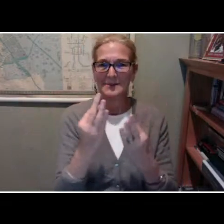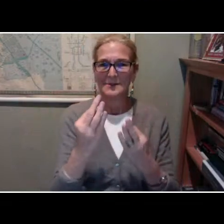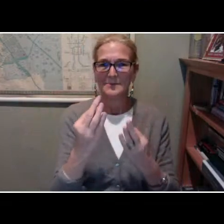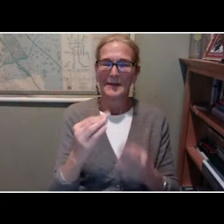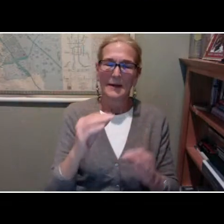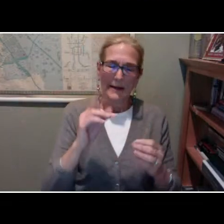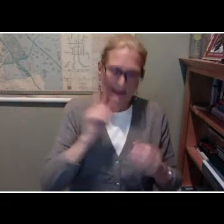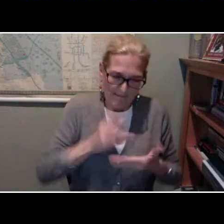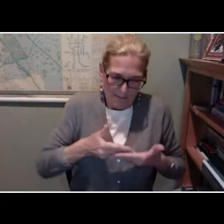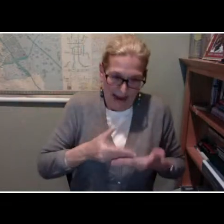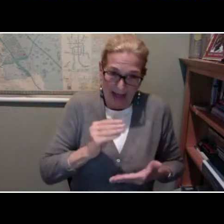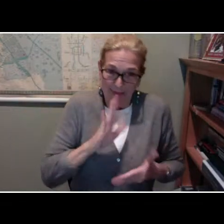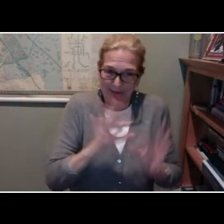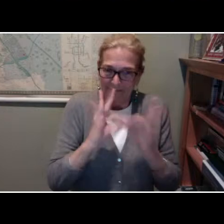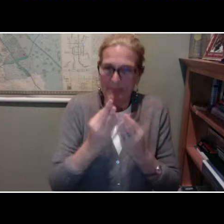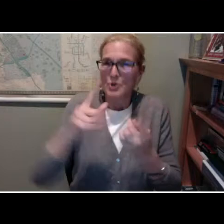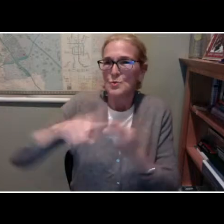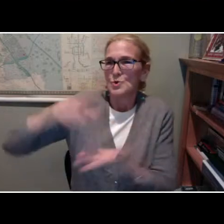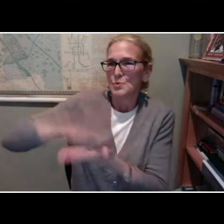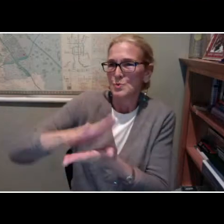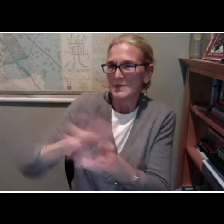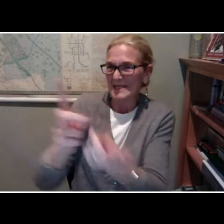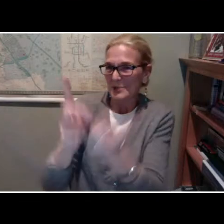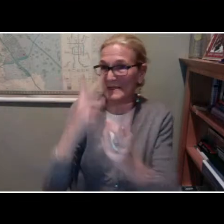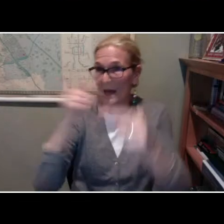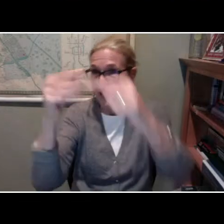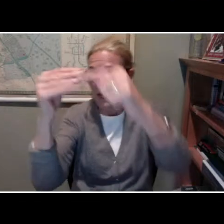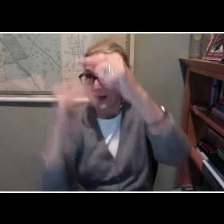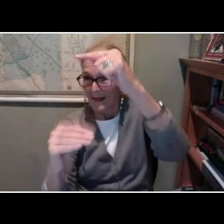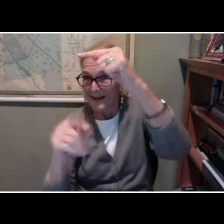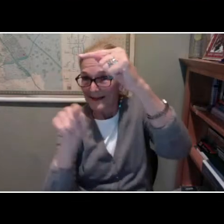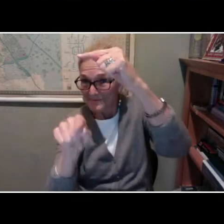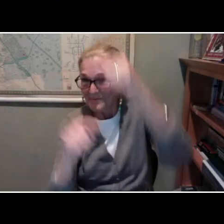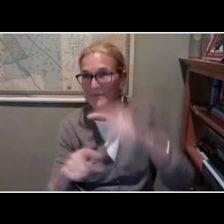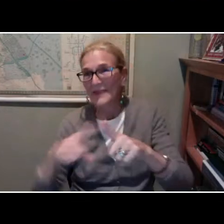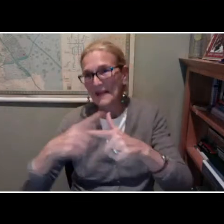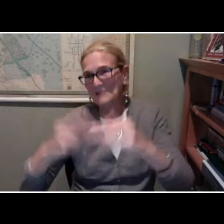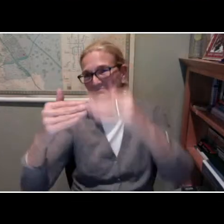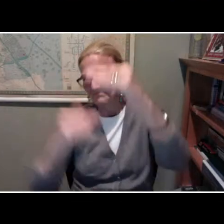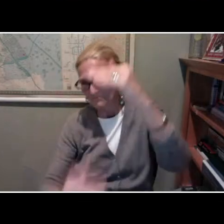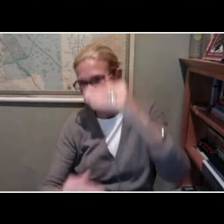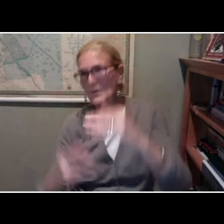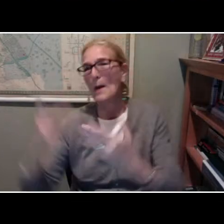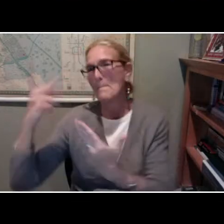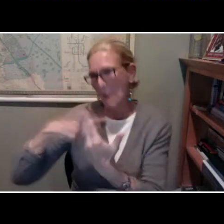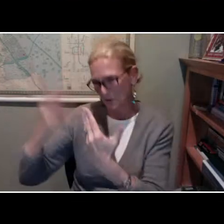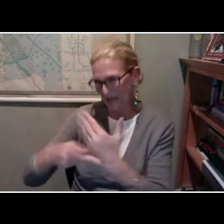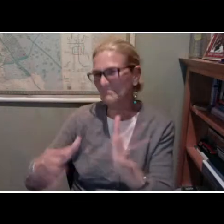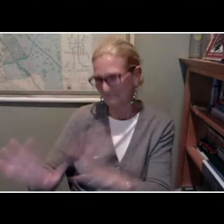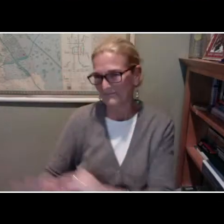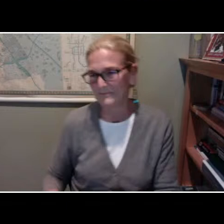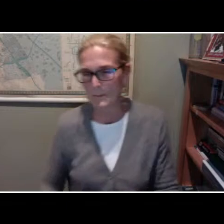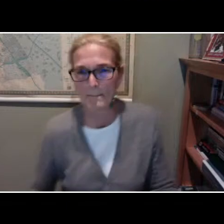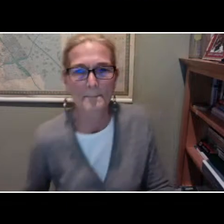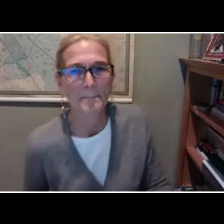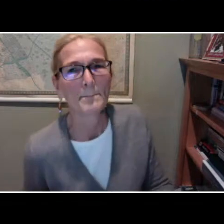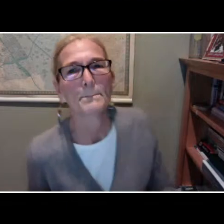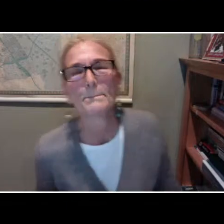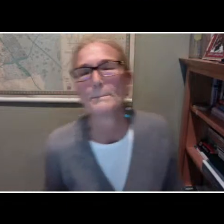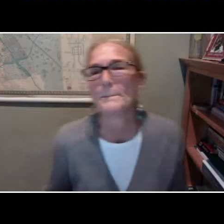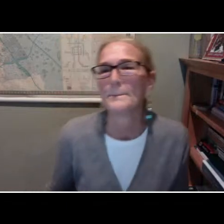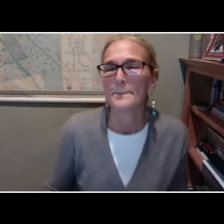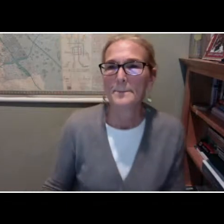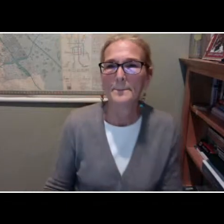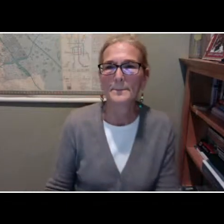that at that point, the responsibility is for the hospital to refer the deaf baby and parents